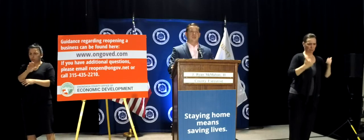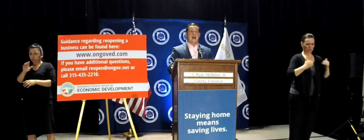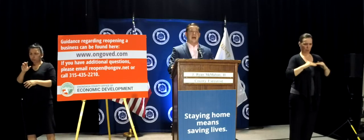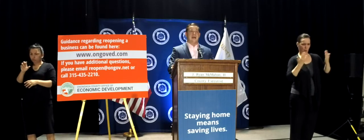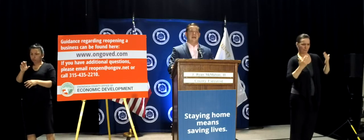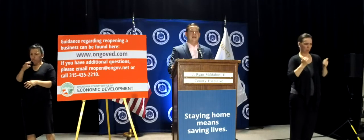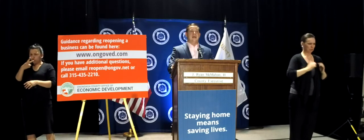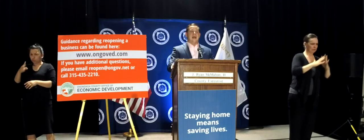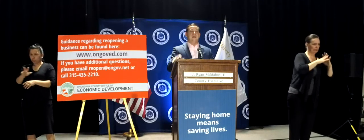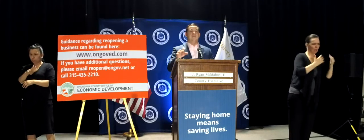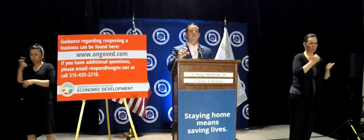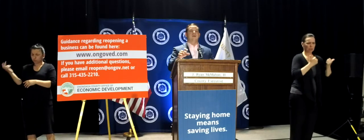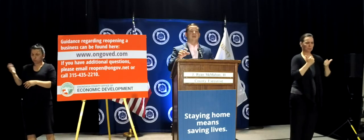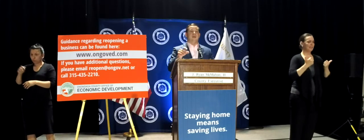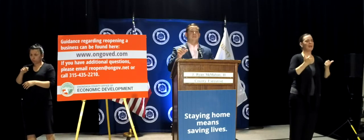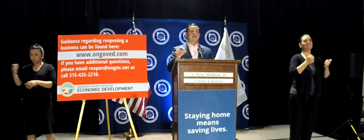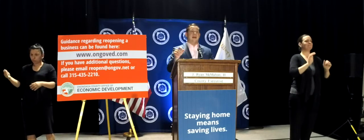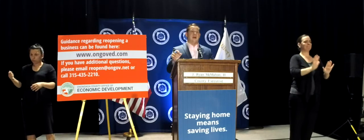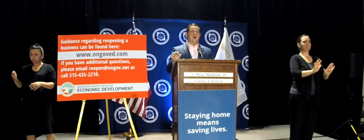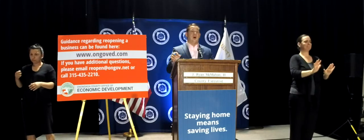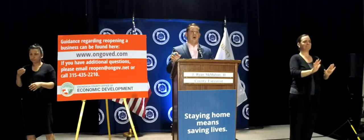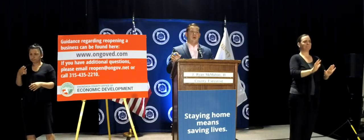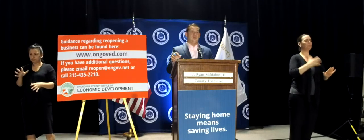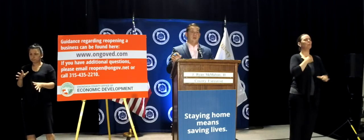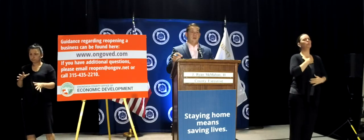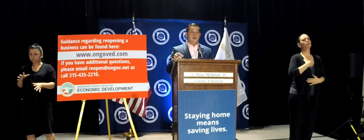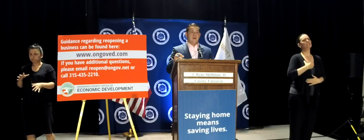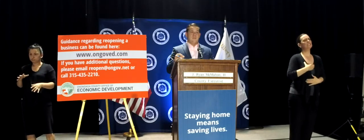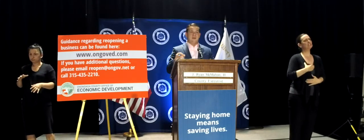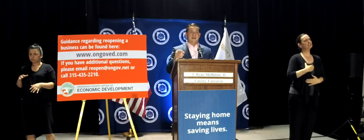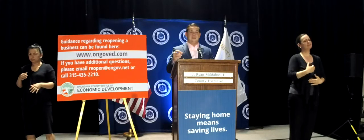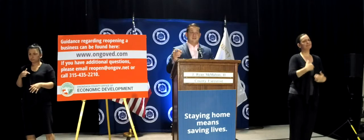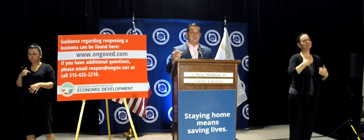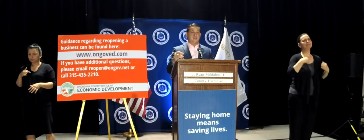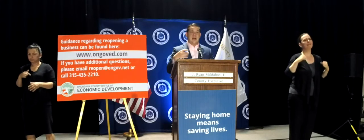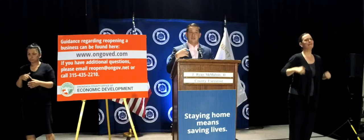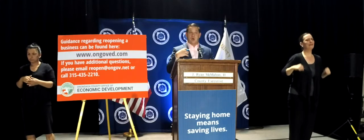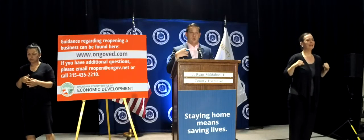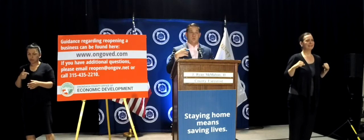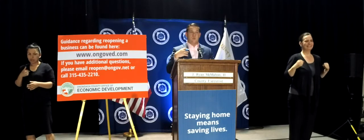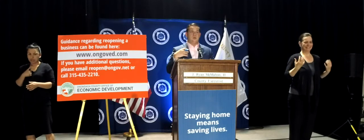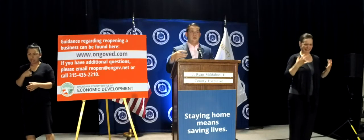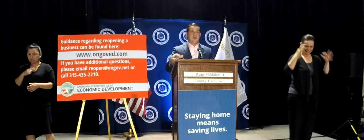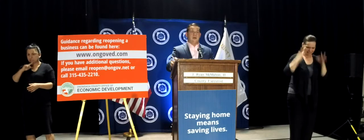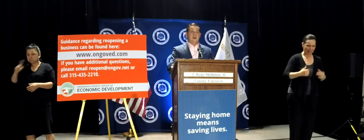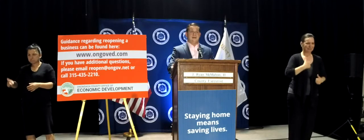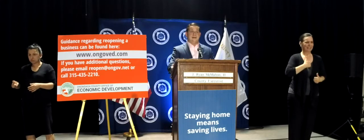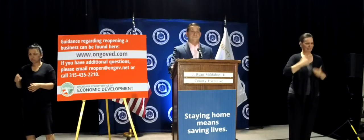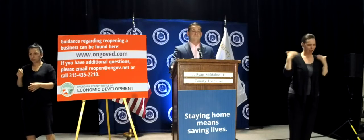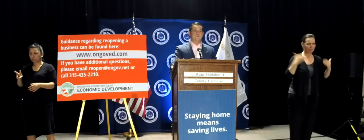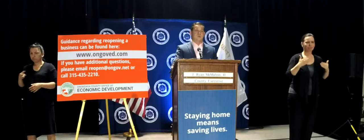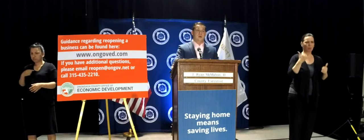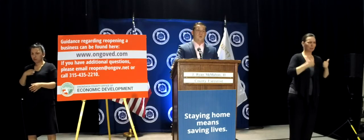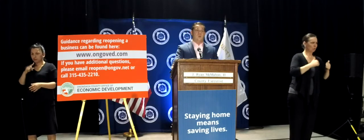I wish I had the ability to make that call and make that decision. I don't,